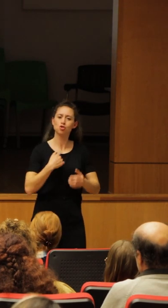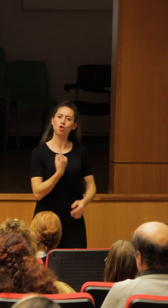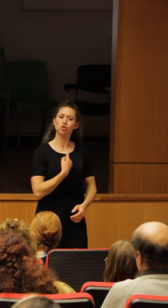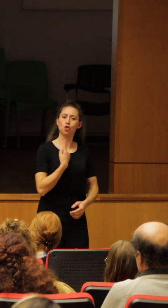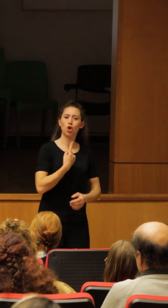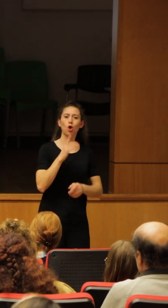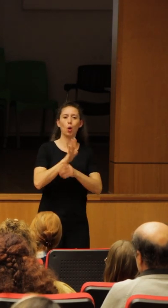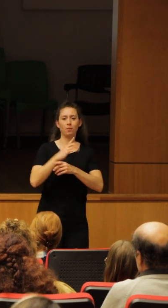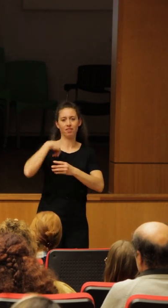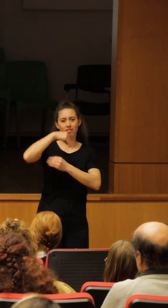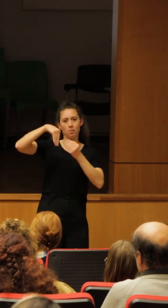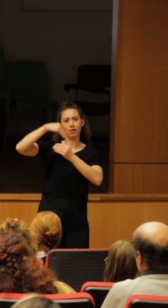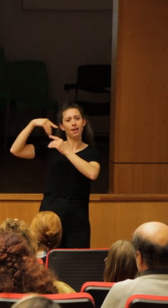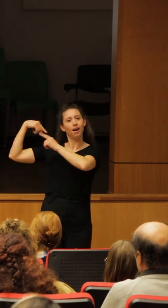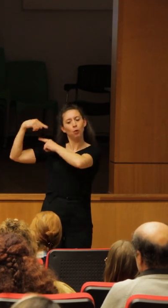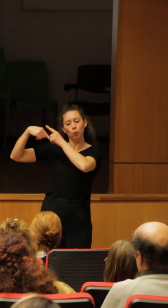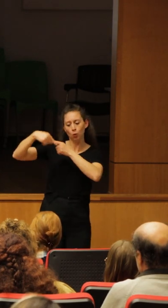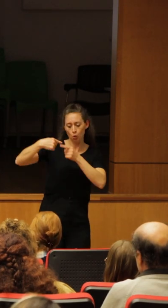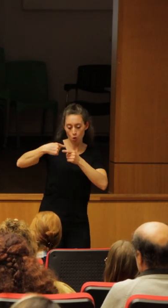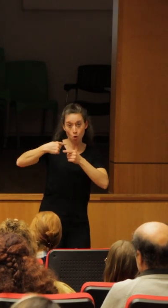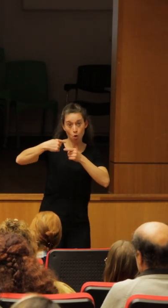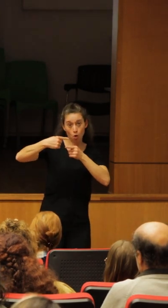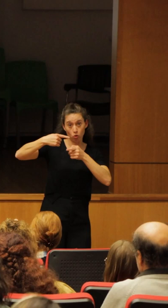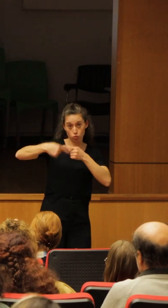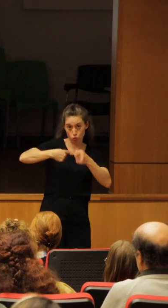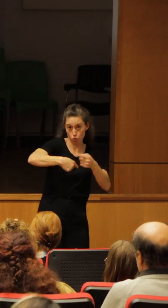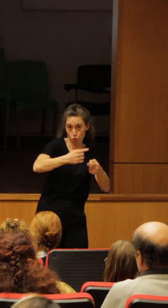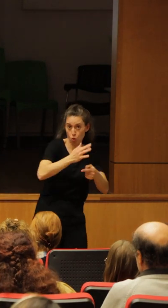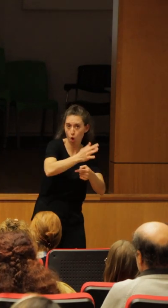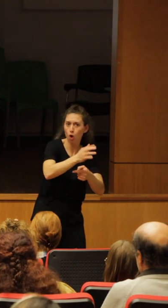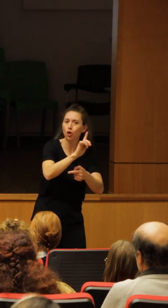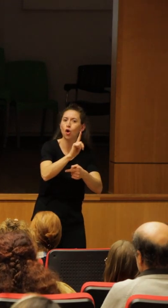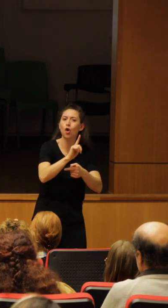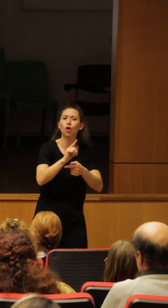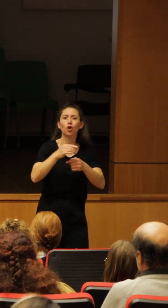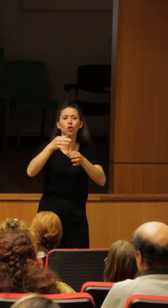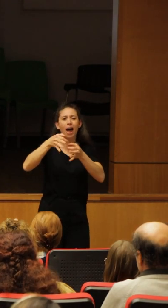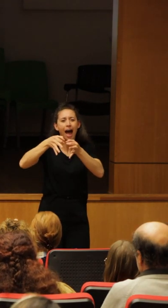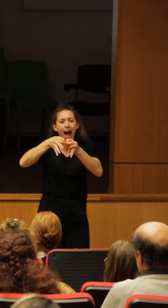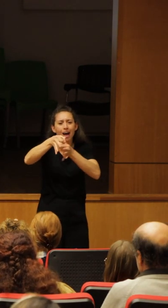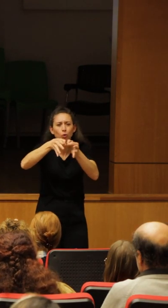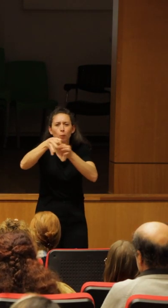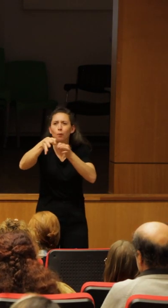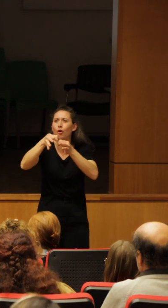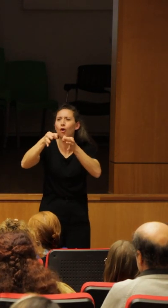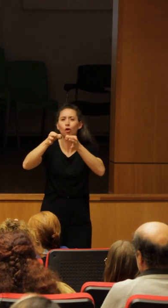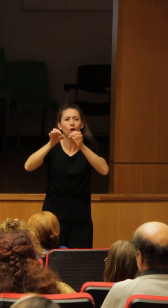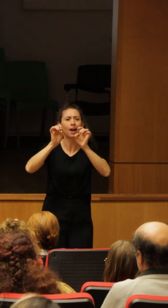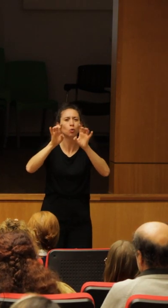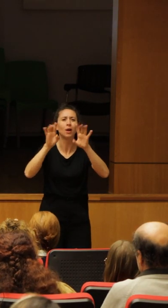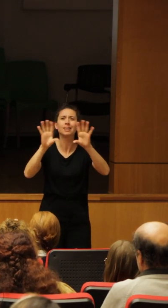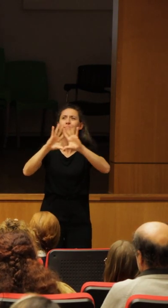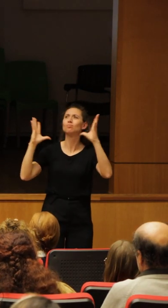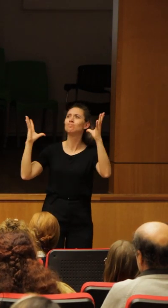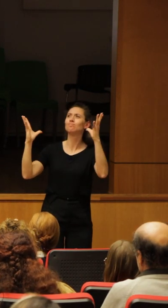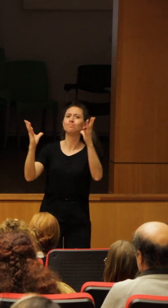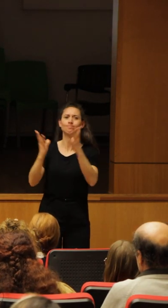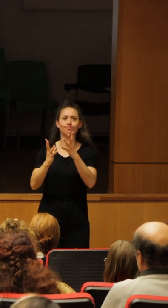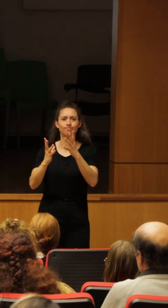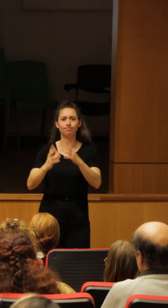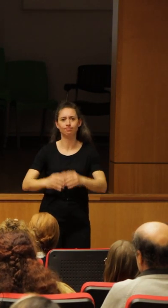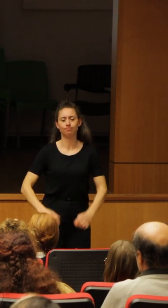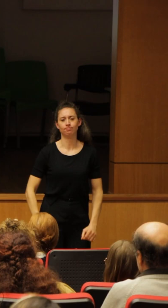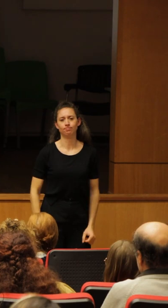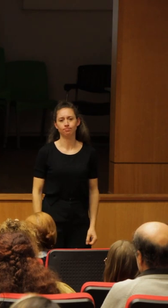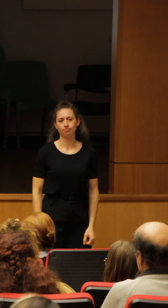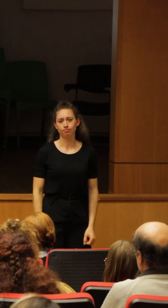tus ancestros y con lo que va a venir después, sino también ser uno con cada átomo y con el cosmos. Right, some people call it holism.